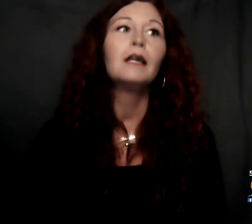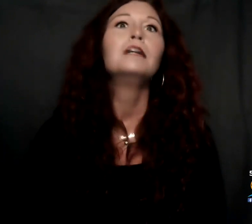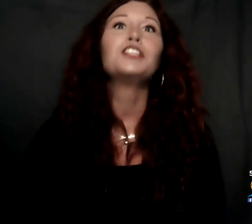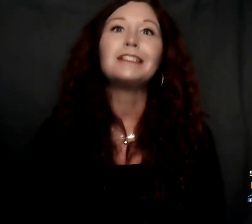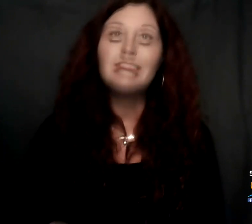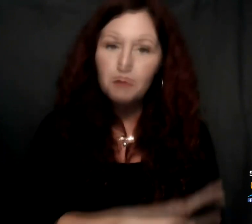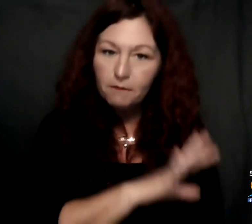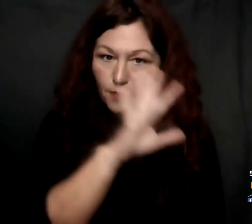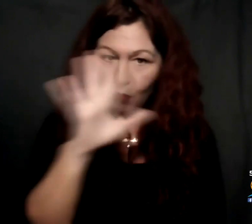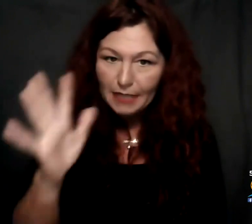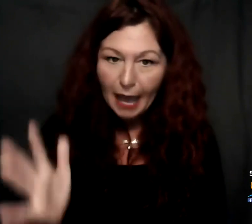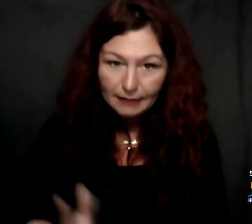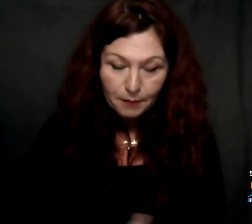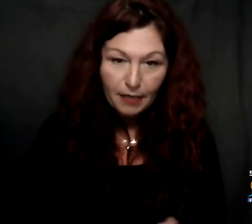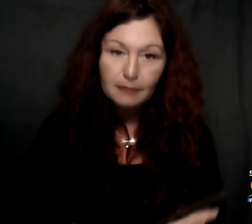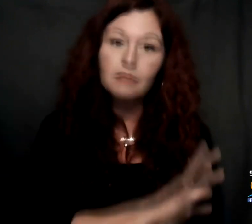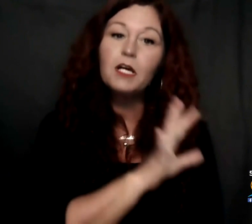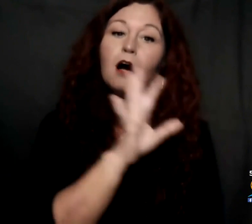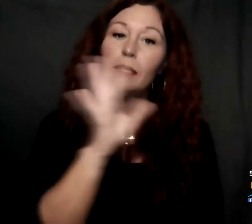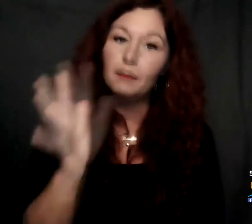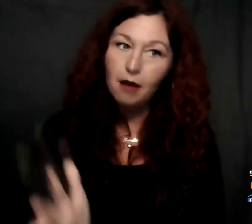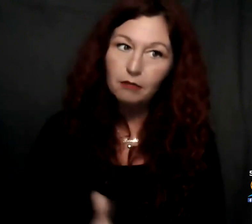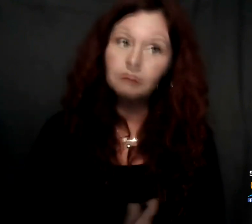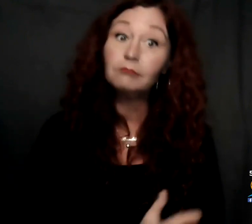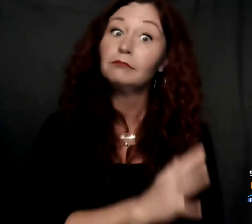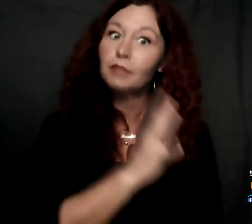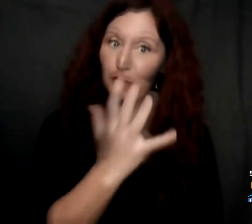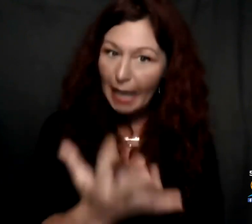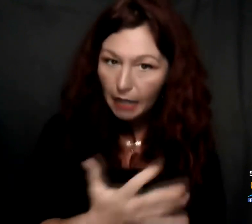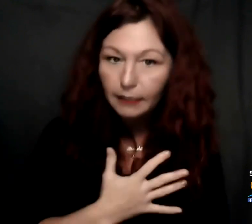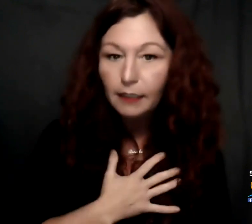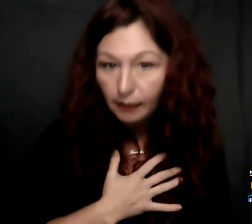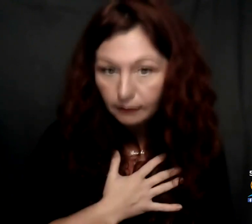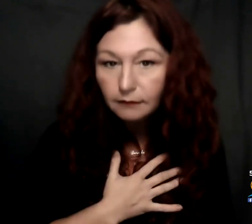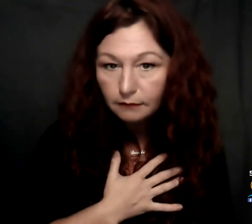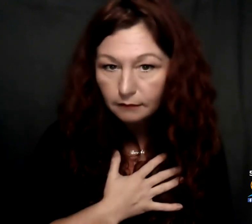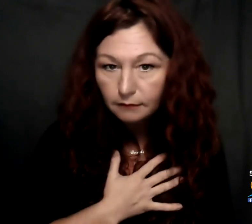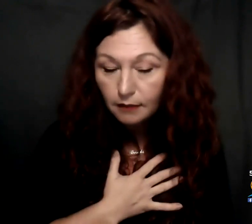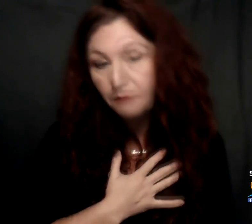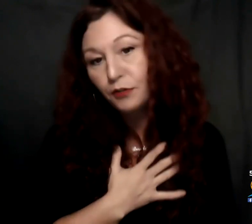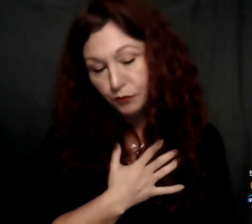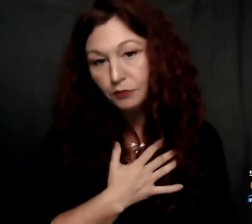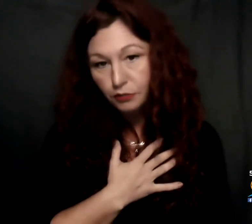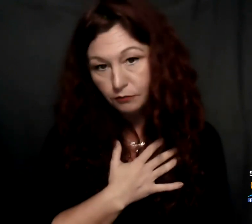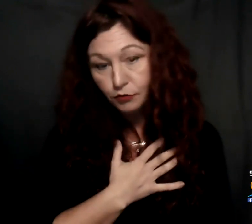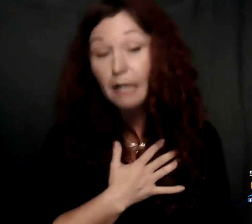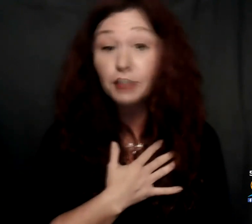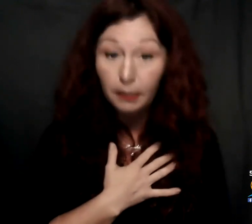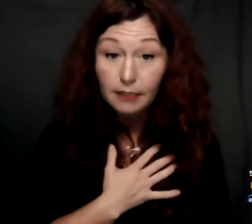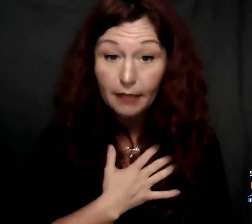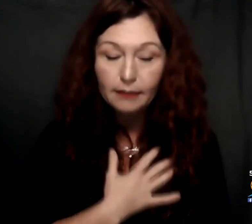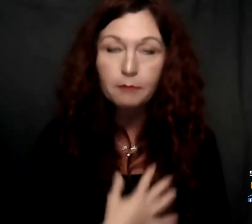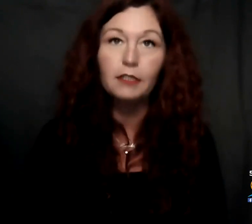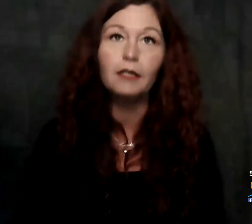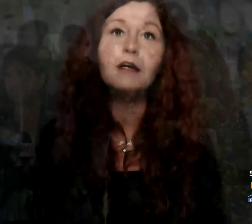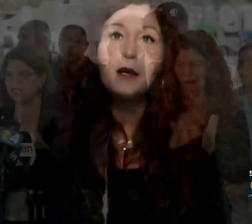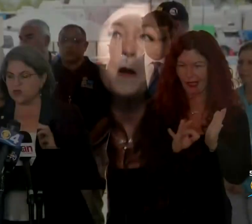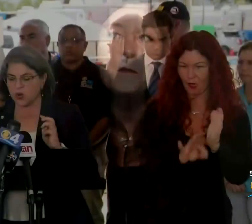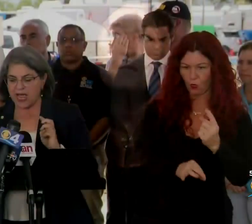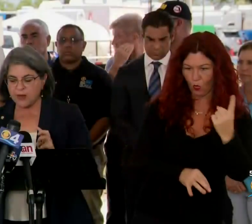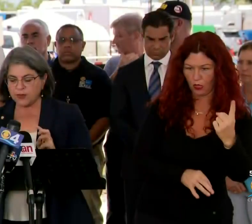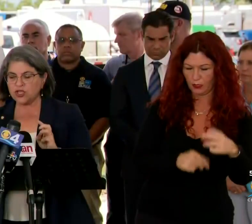JUST SOME OF THOSE ASPECTS OF TALKING ABOUT THE REALITY OF WHO TRAGICALLY DIED IN THAT